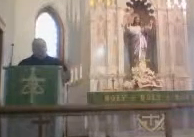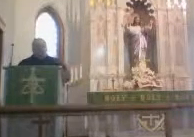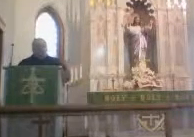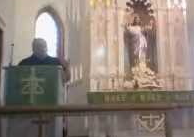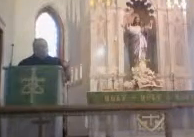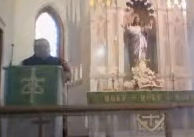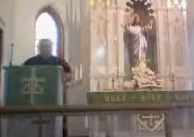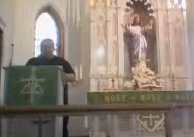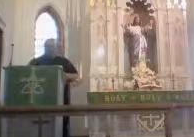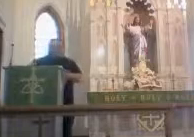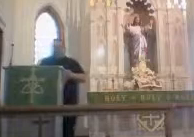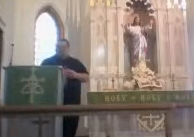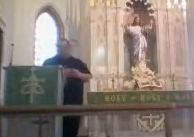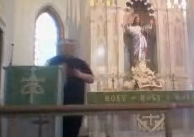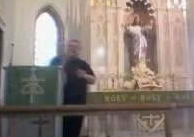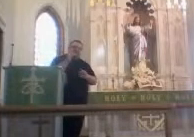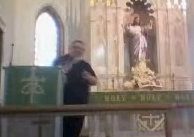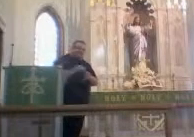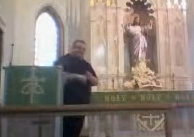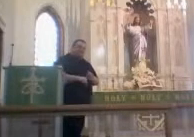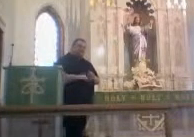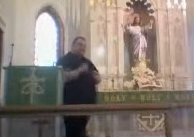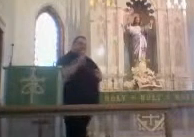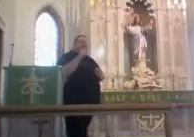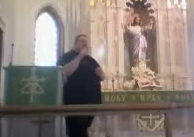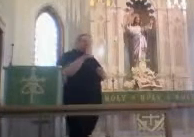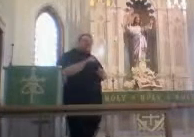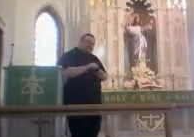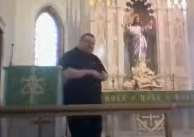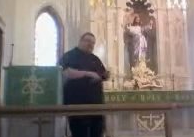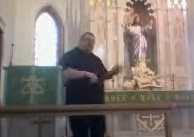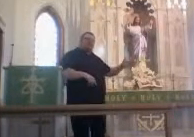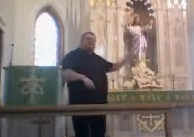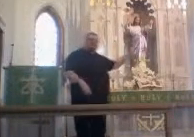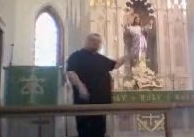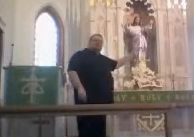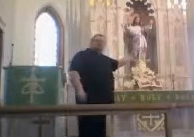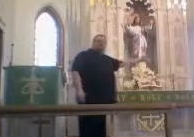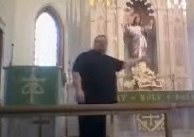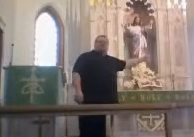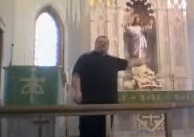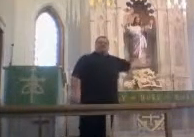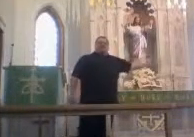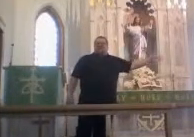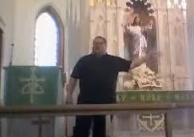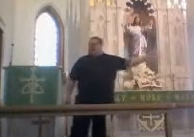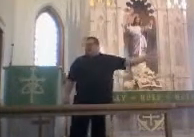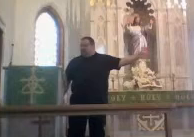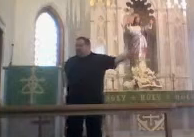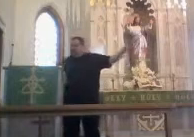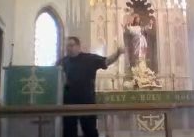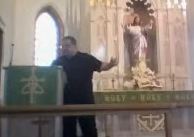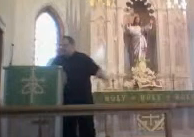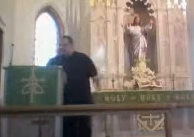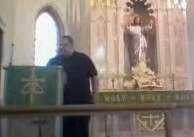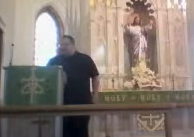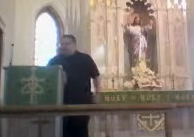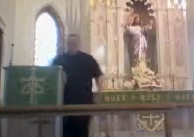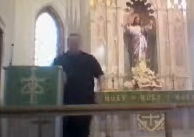for you and me today. Jesus comes to us. He gives us himself. He does it in the bread and wine of communion in one way. He also does